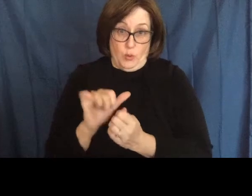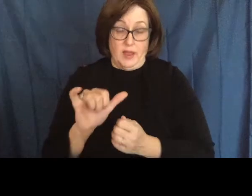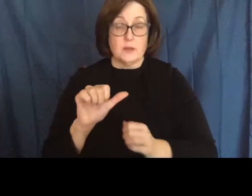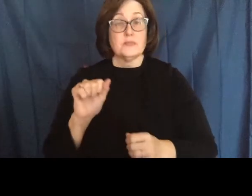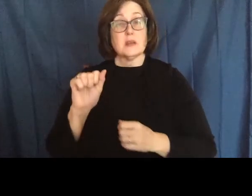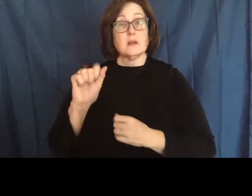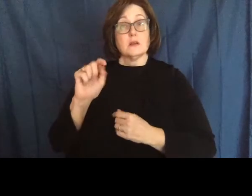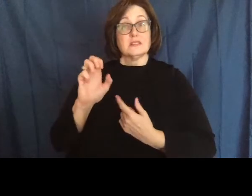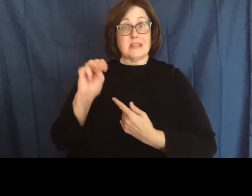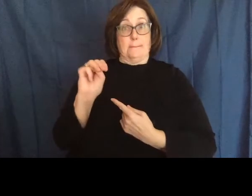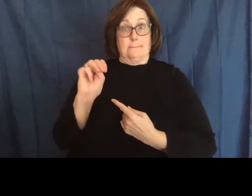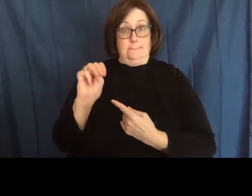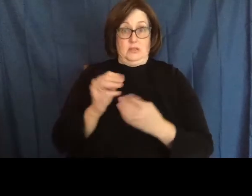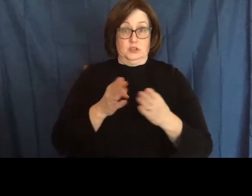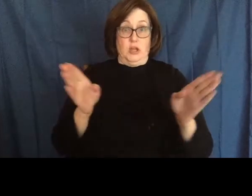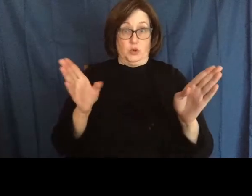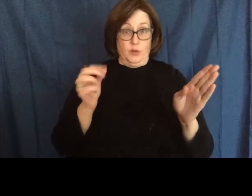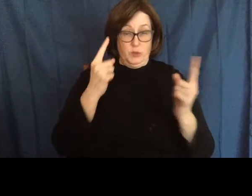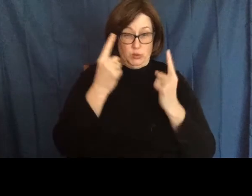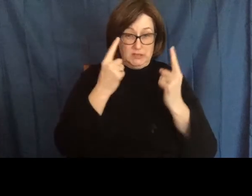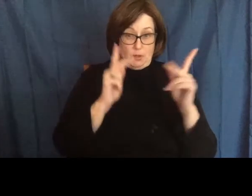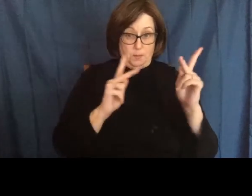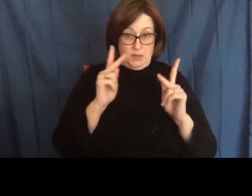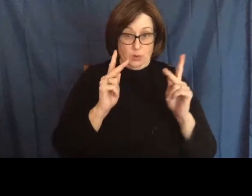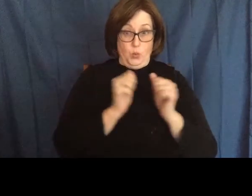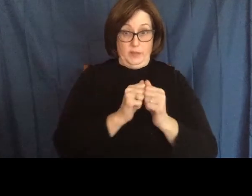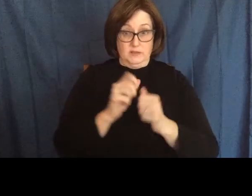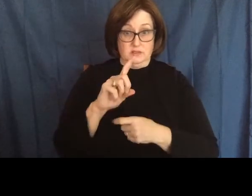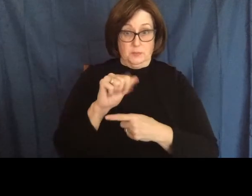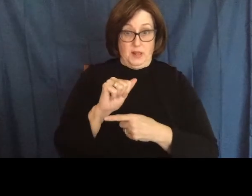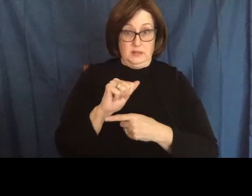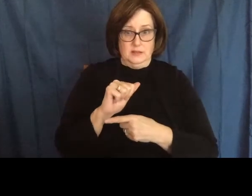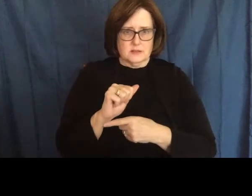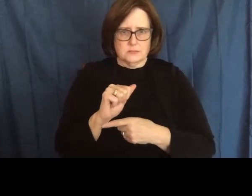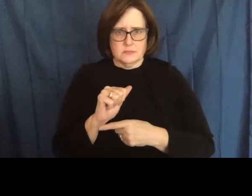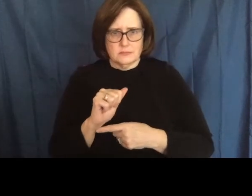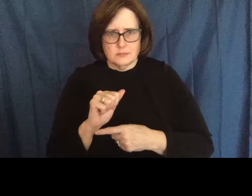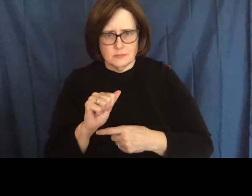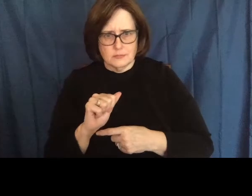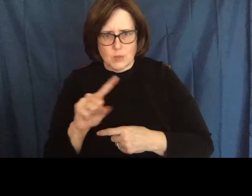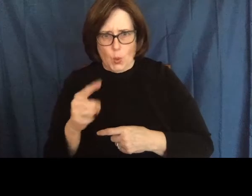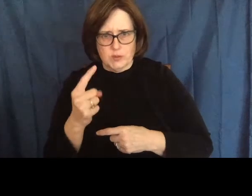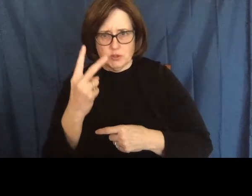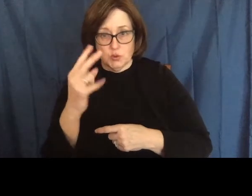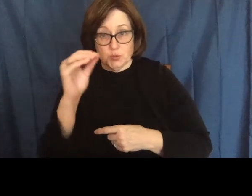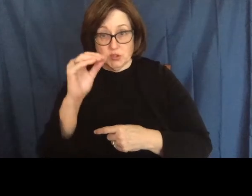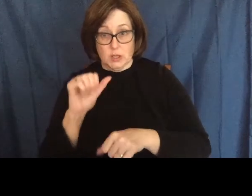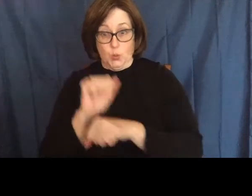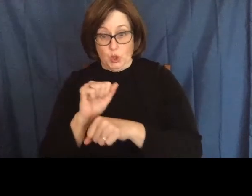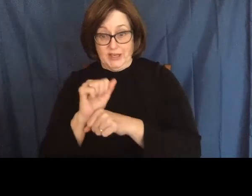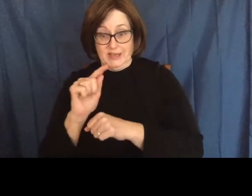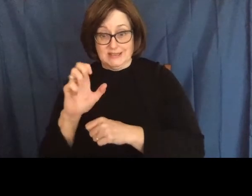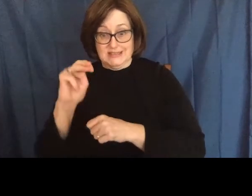a whole and consider people with disabilities, only 2% of the people working in STEM careers have